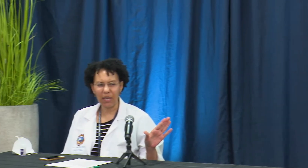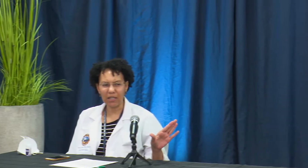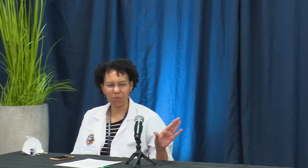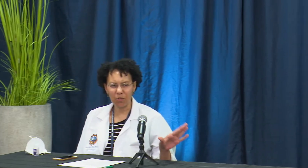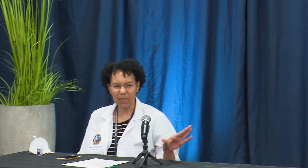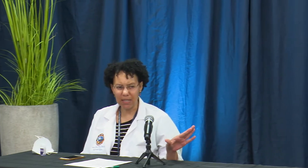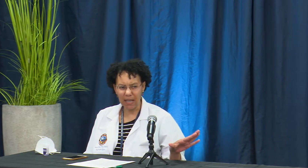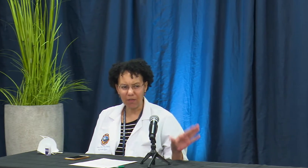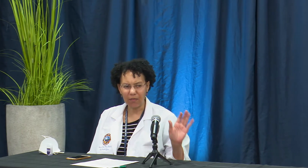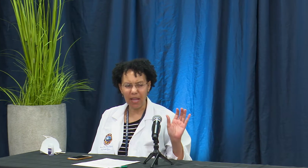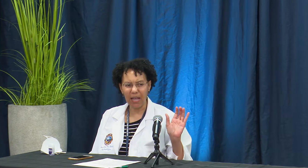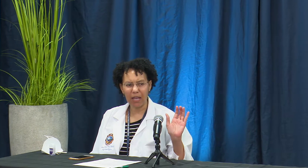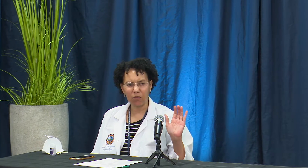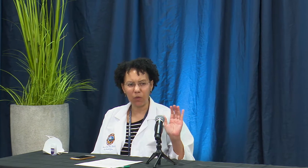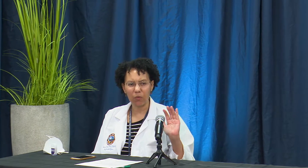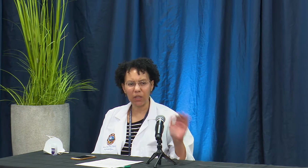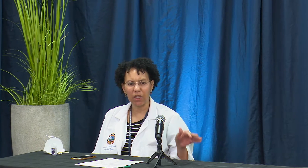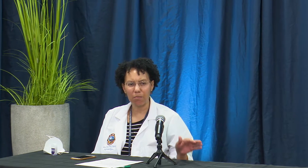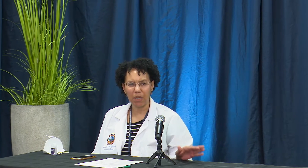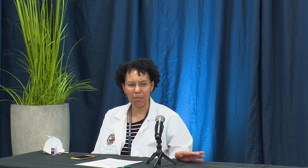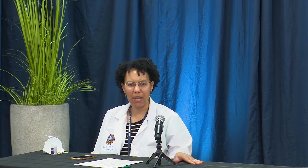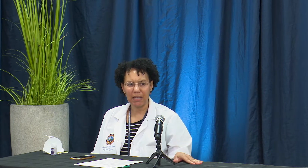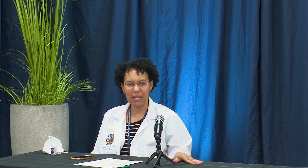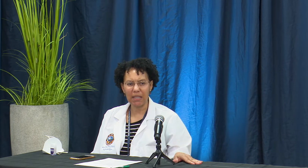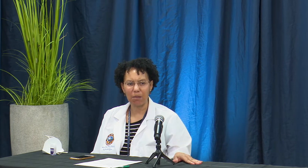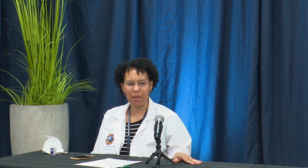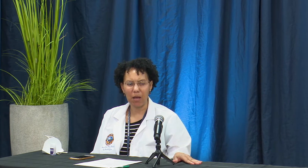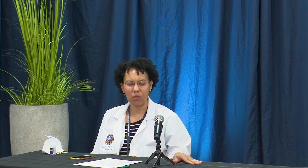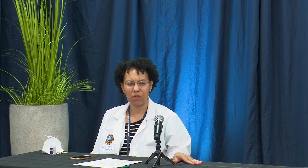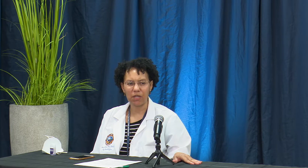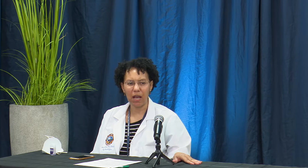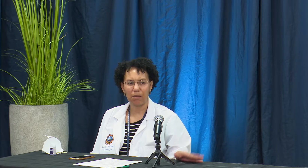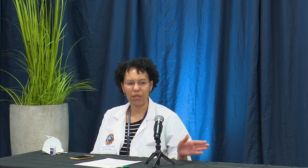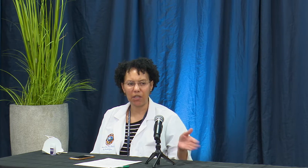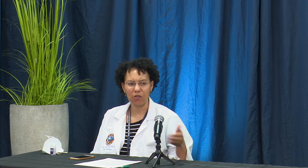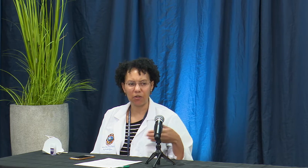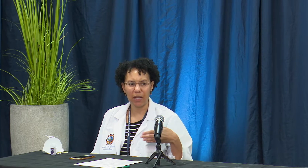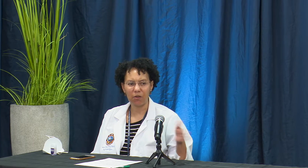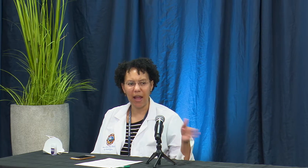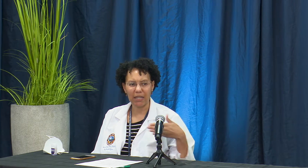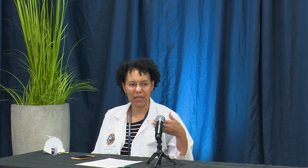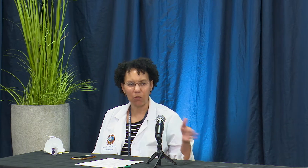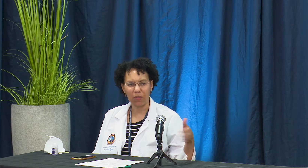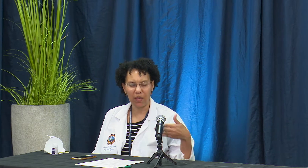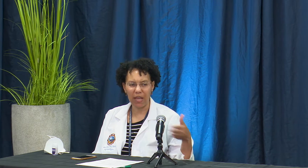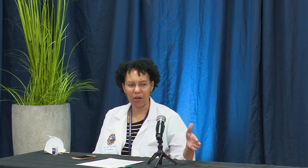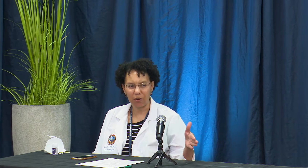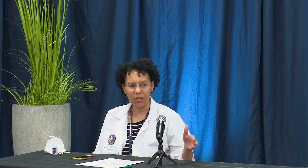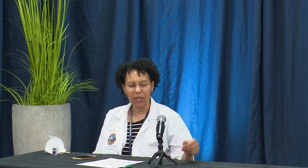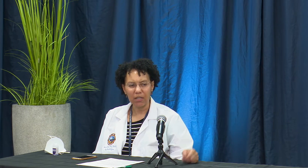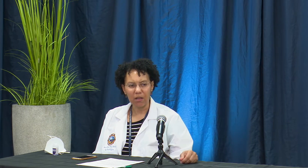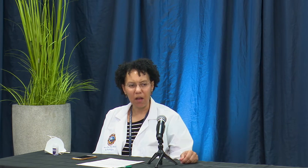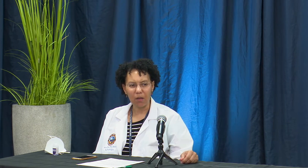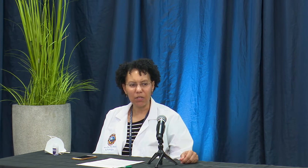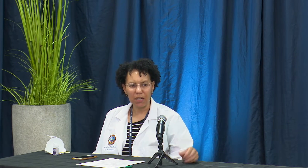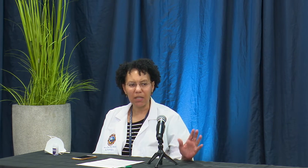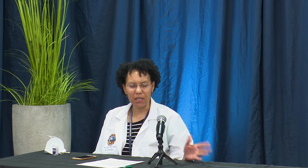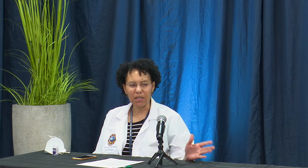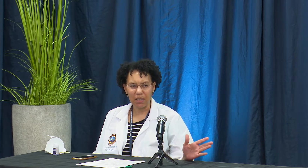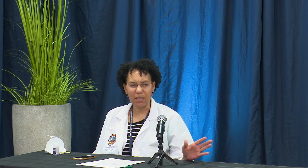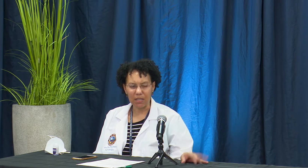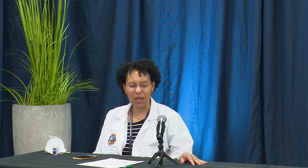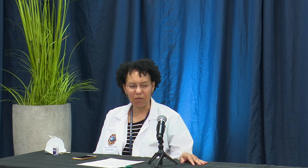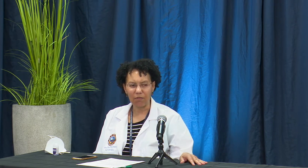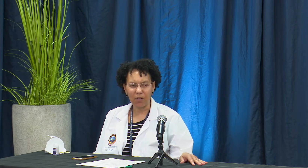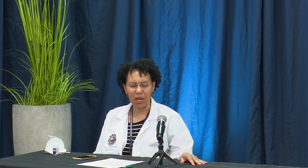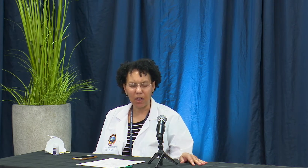So it's pretty safe, and we really are minimizing the amount of time that you're interacting with the air. So I would say that